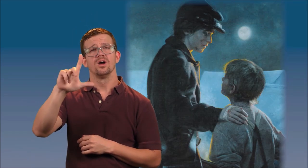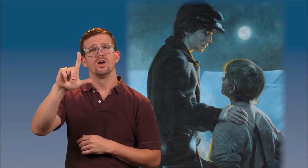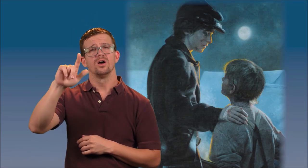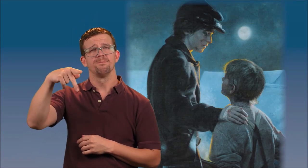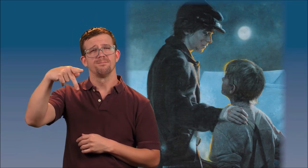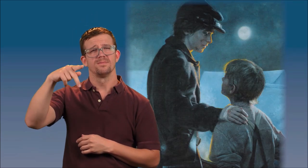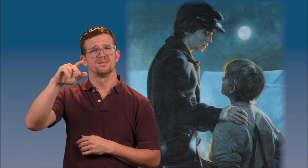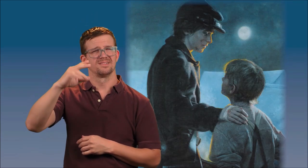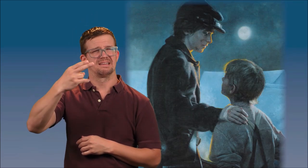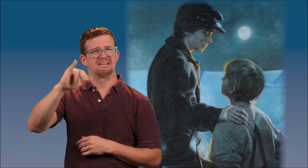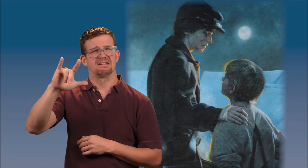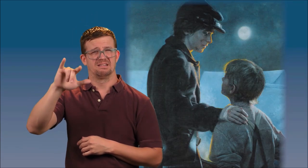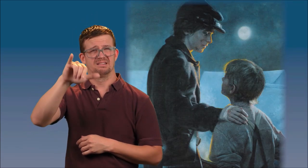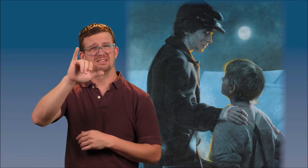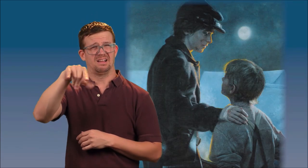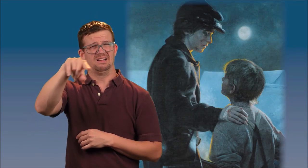Almost took Culp's Hill.